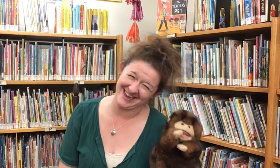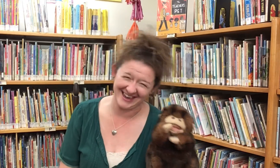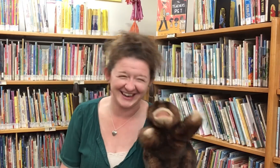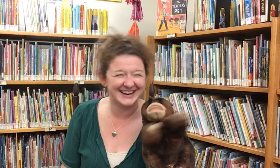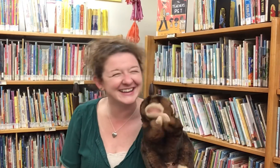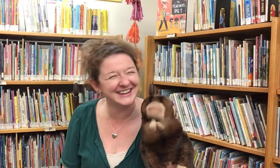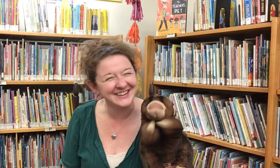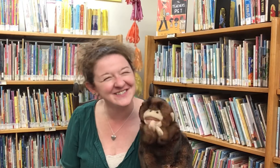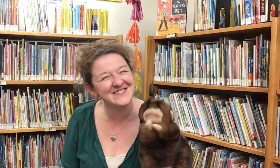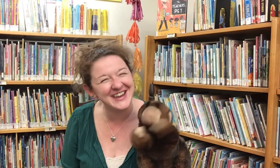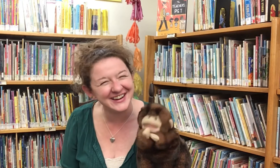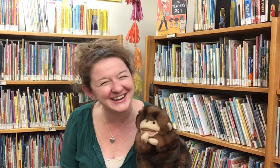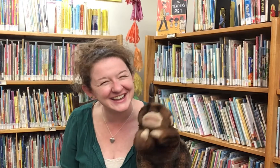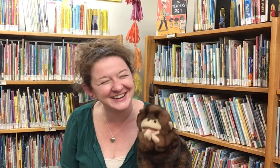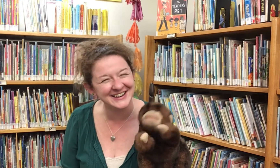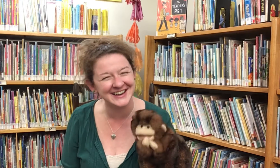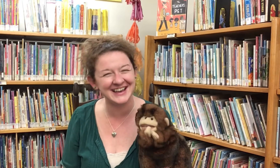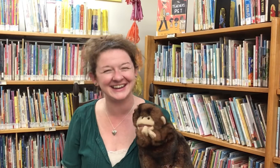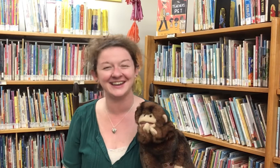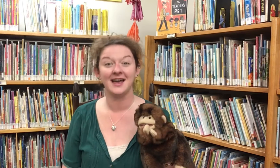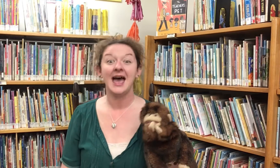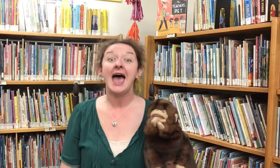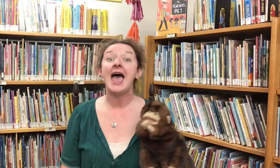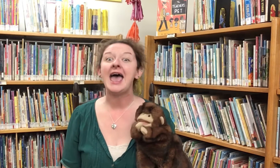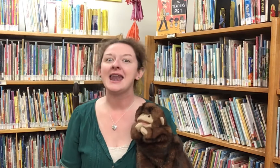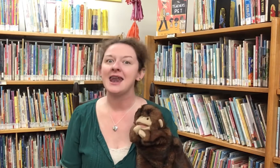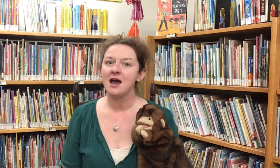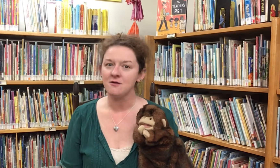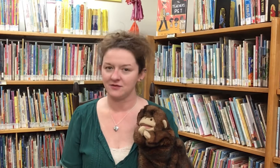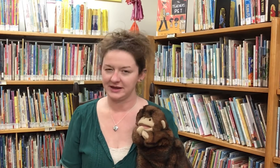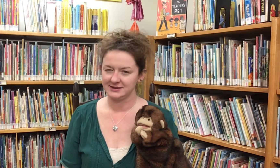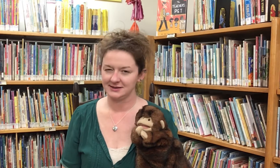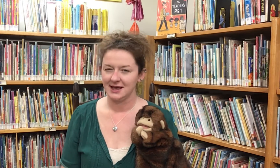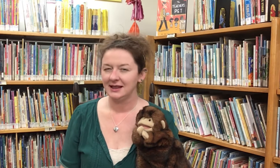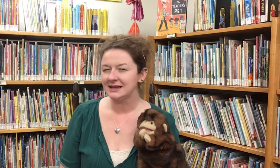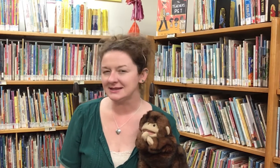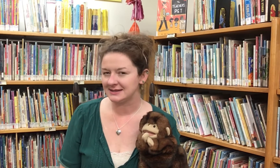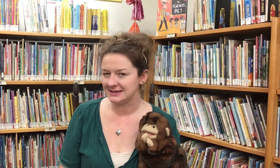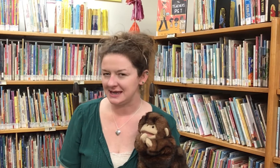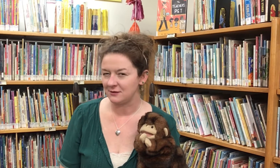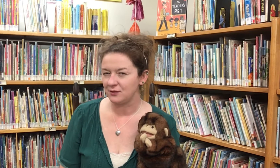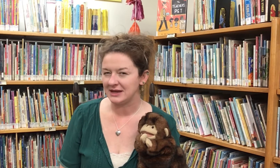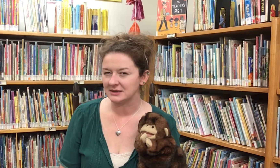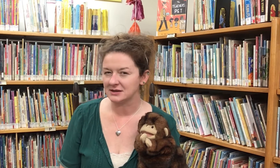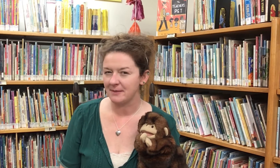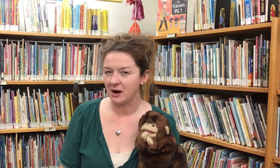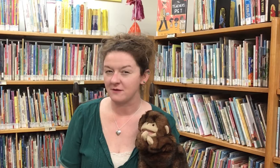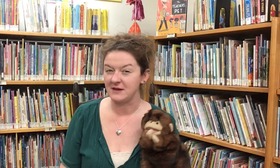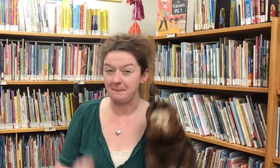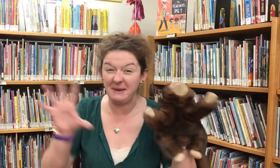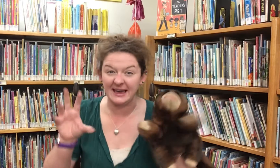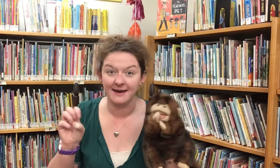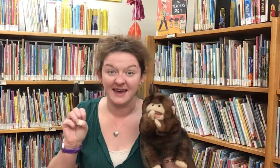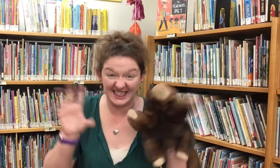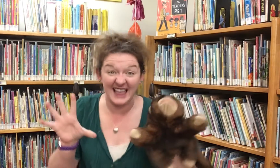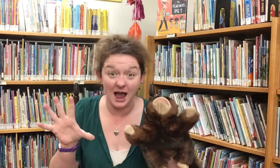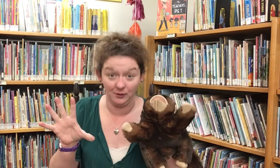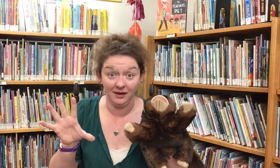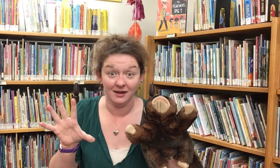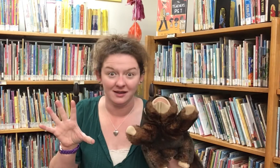stomping. Very good. And now, friends, let's see if we can stomp our feet big and loud. You